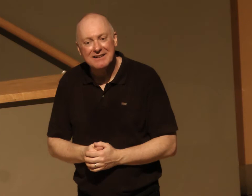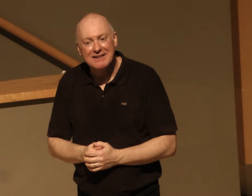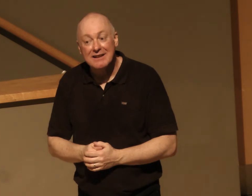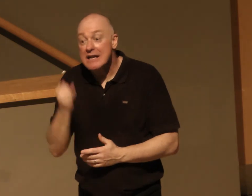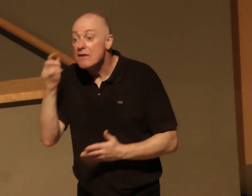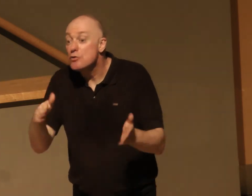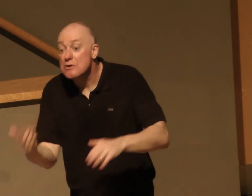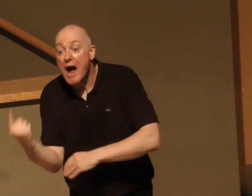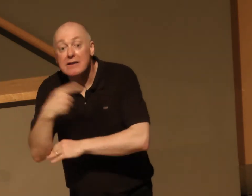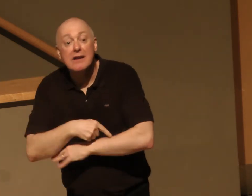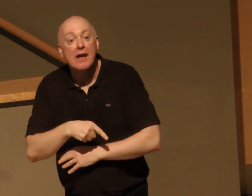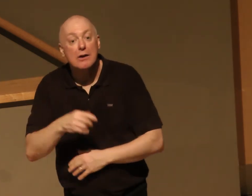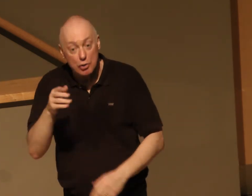to die today can you go where you're going tomorrow